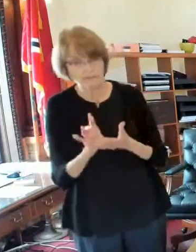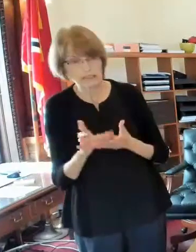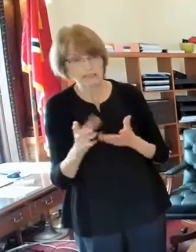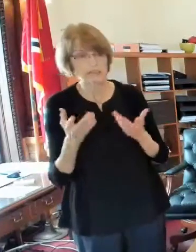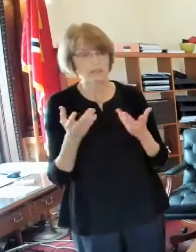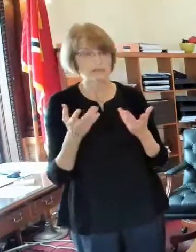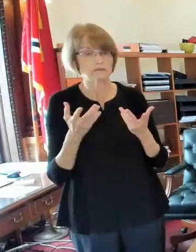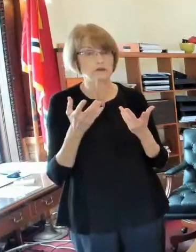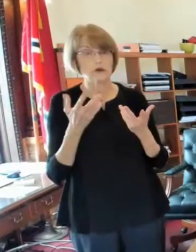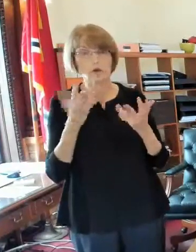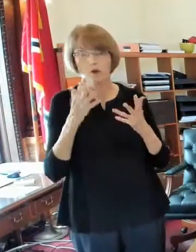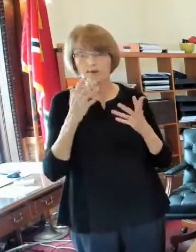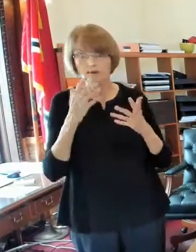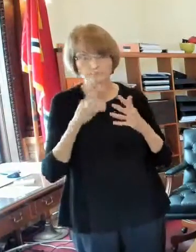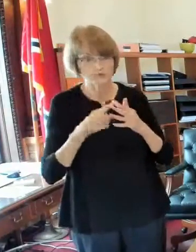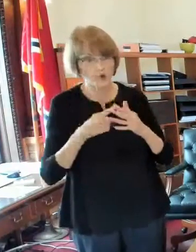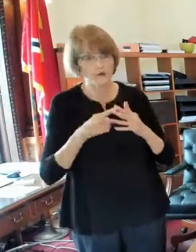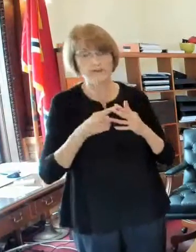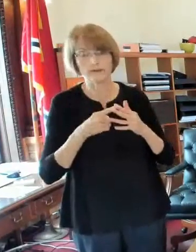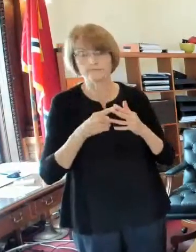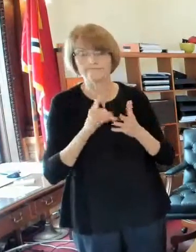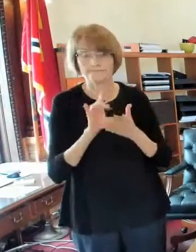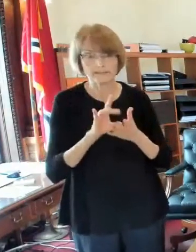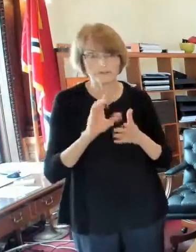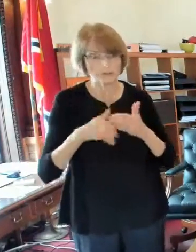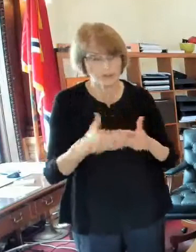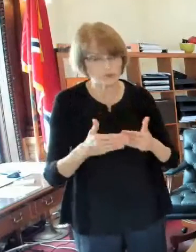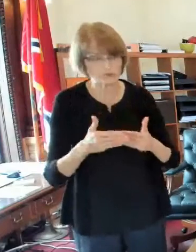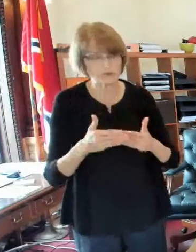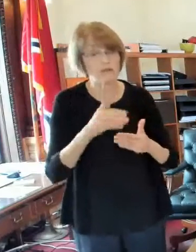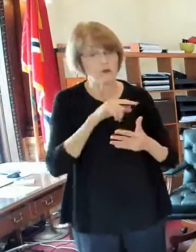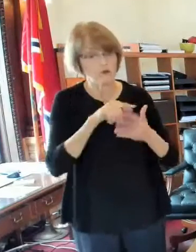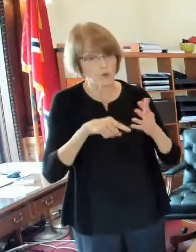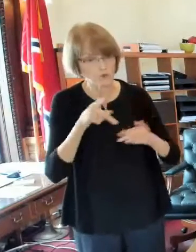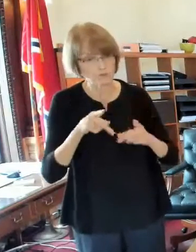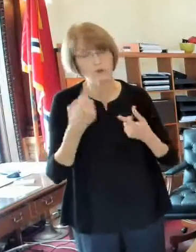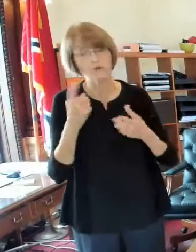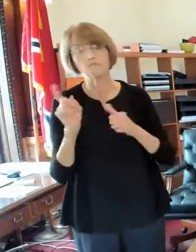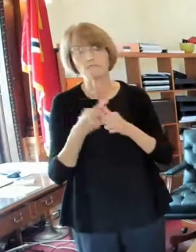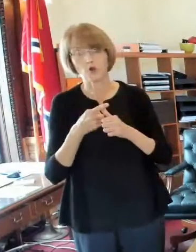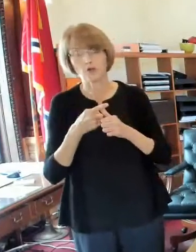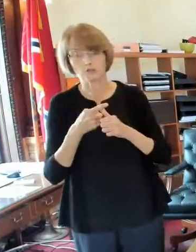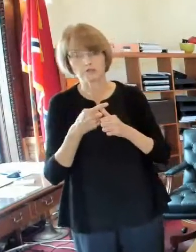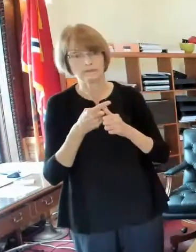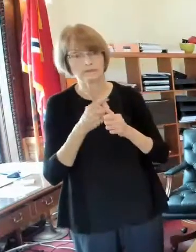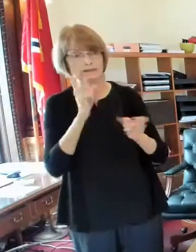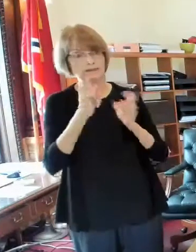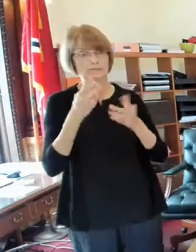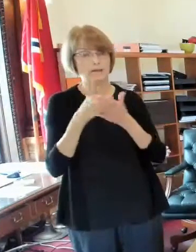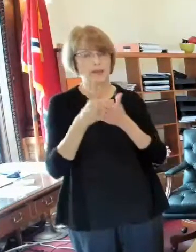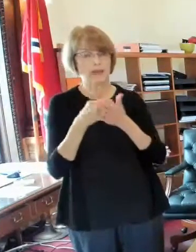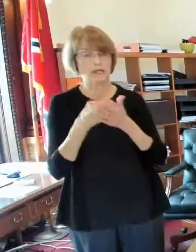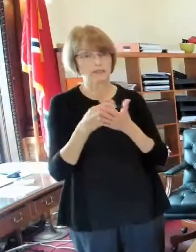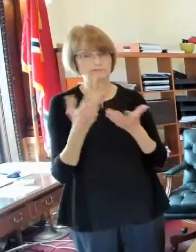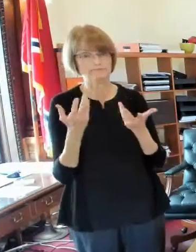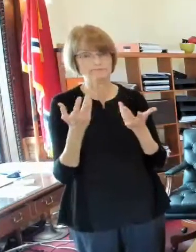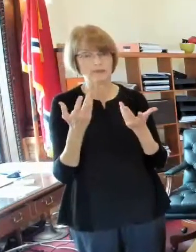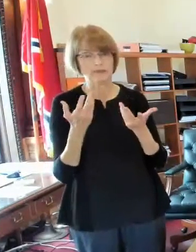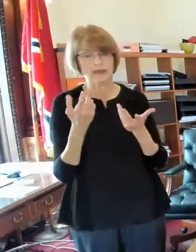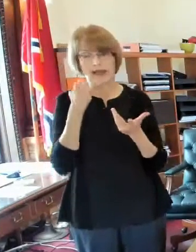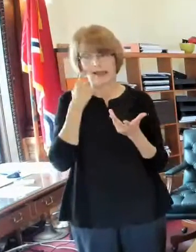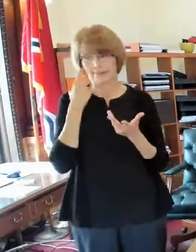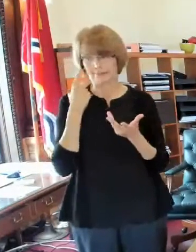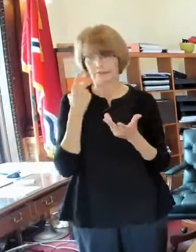eviction proceedings, to take those first and to try to get those funds out. I think on Monday I reported that the first